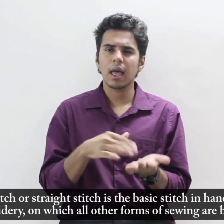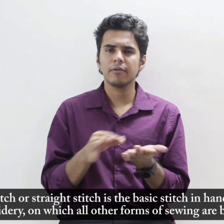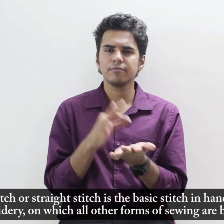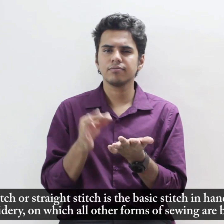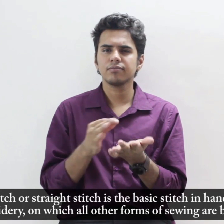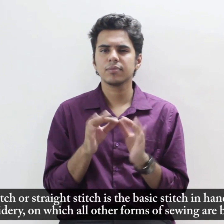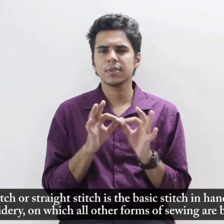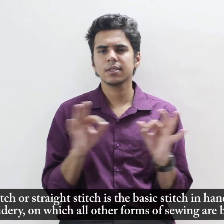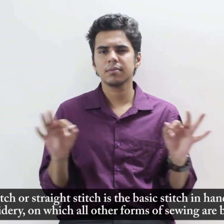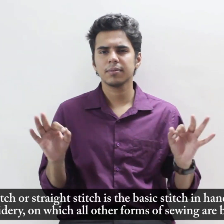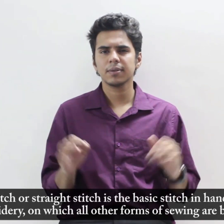on.